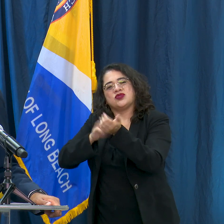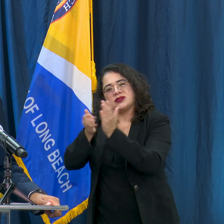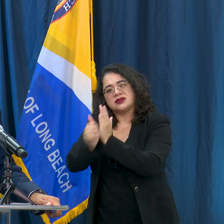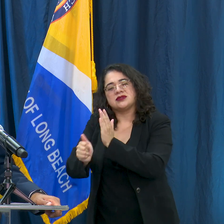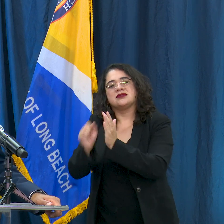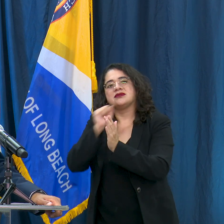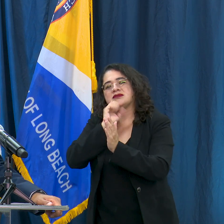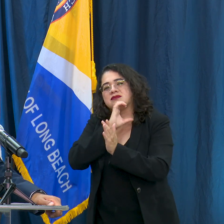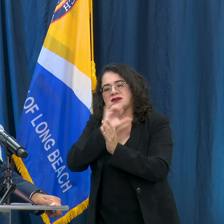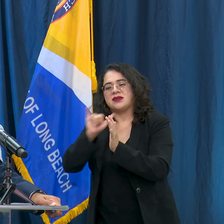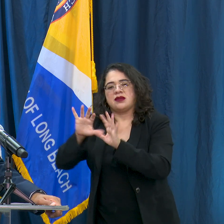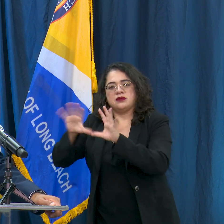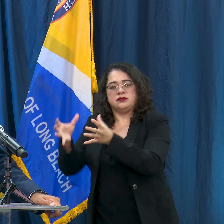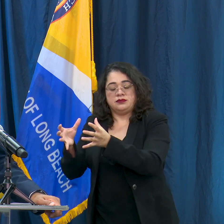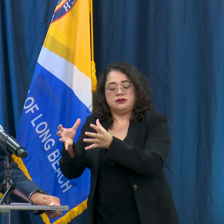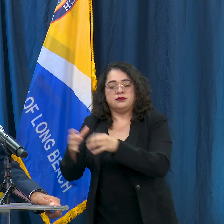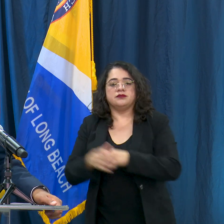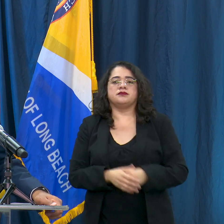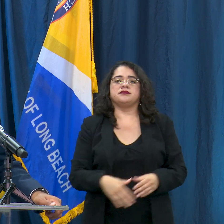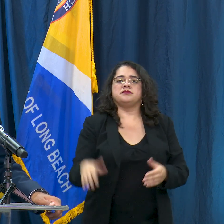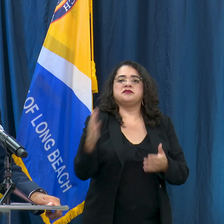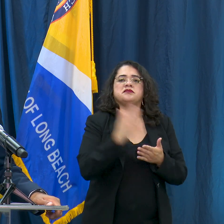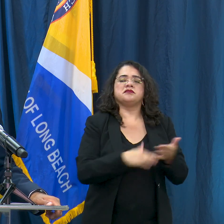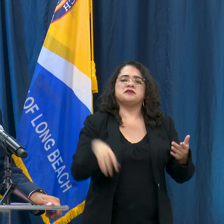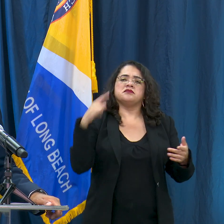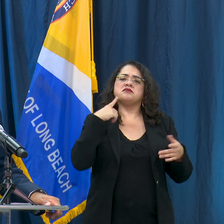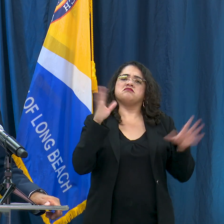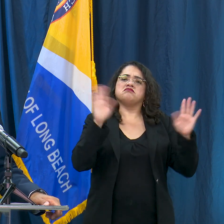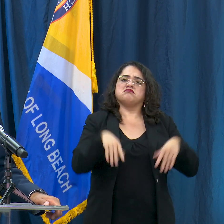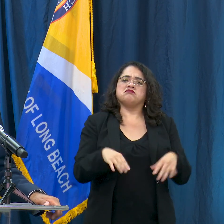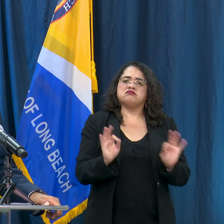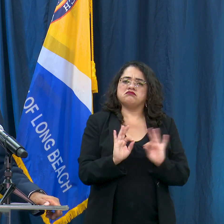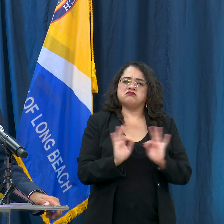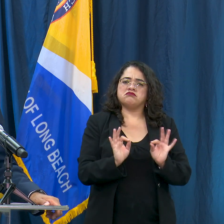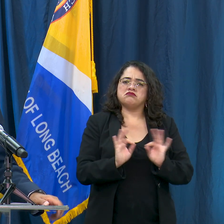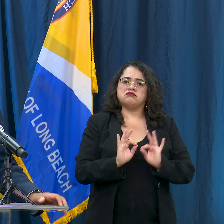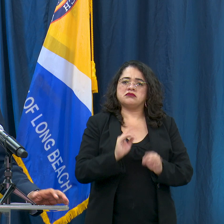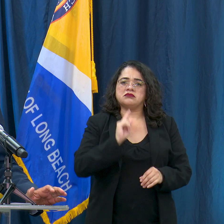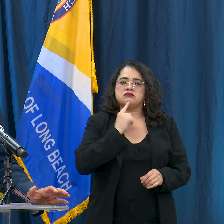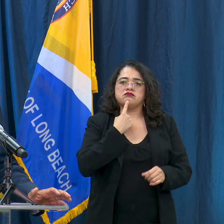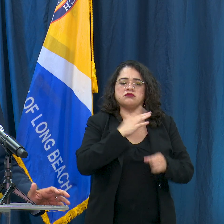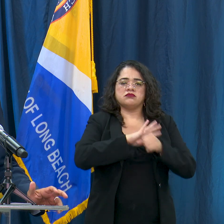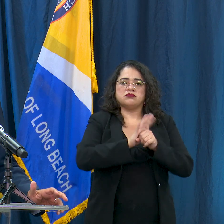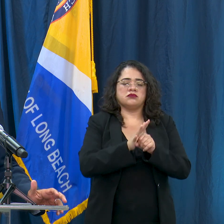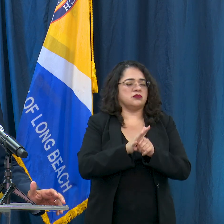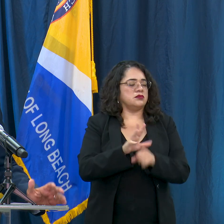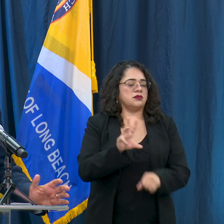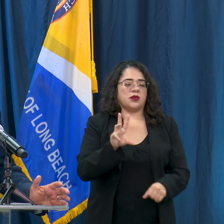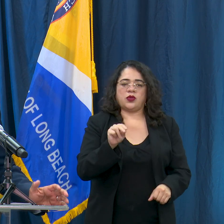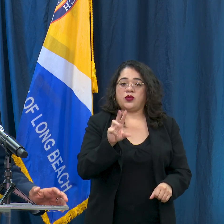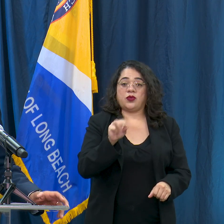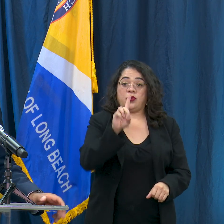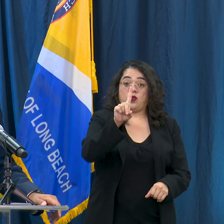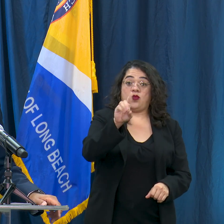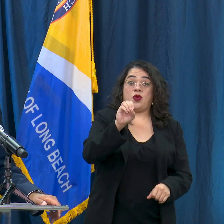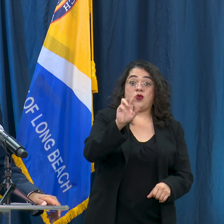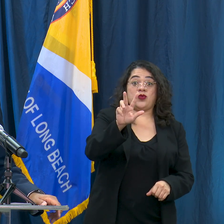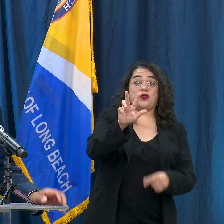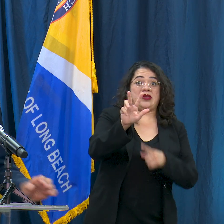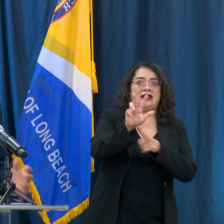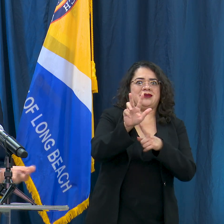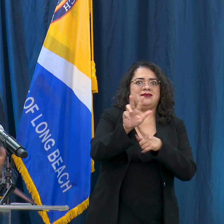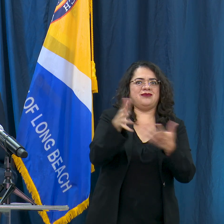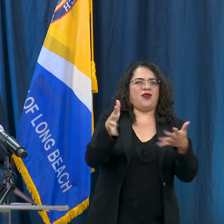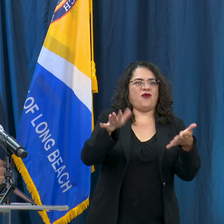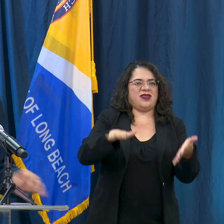see folks kind of minimize the seriousness of COVID-19, and I think anytime you lose 103